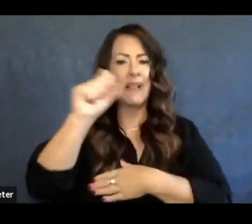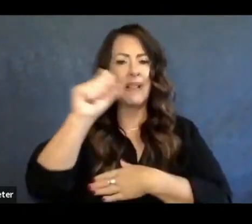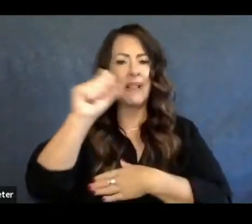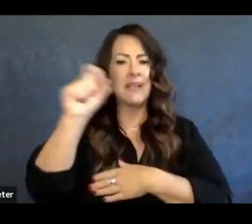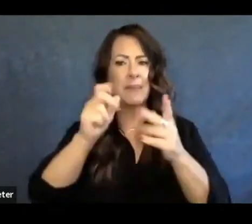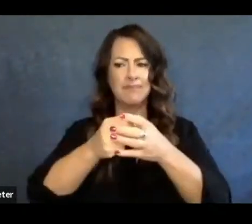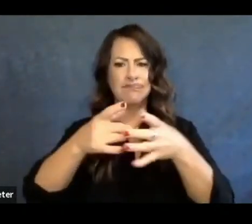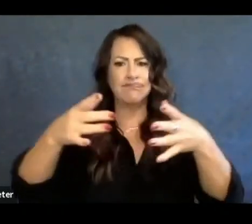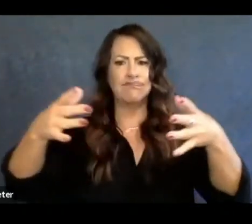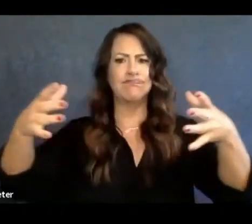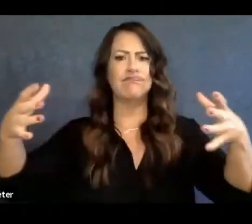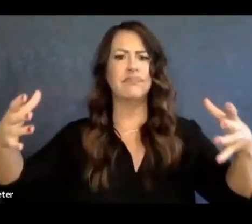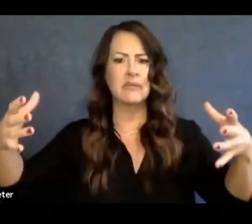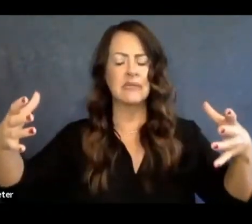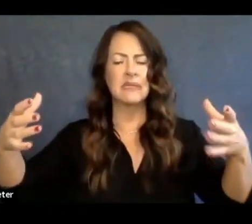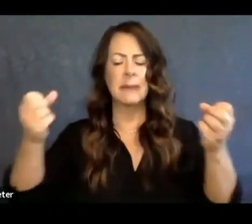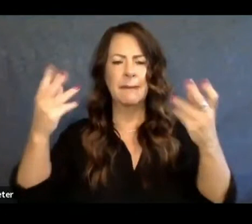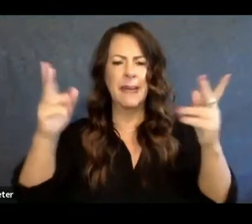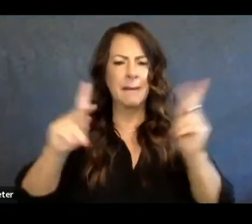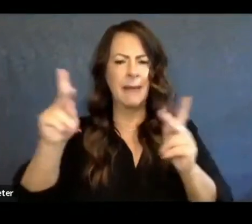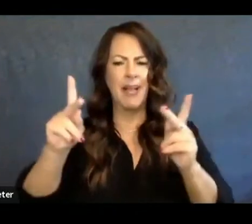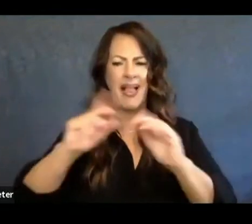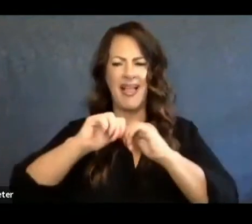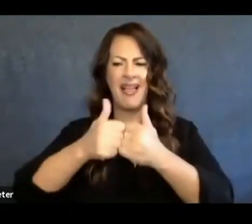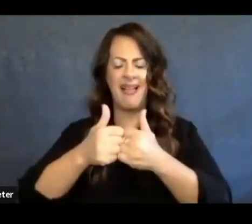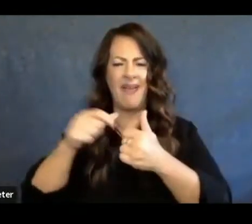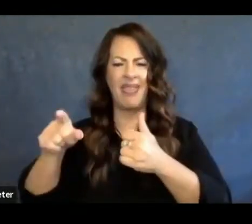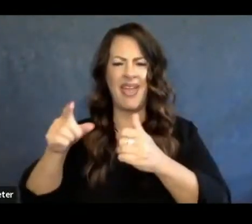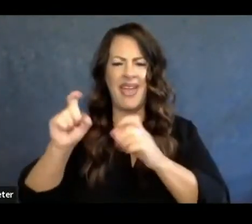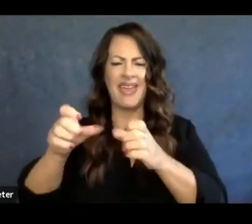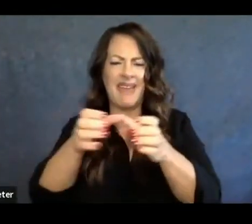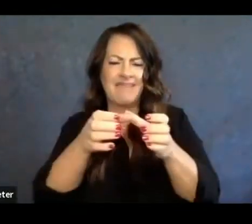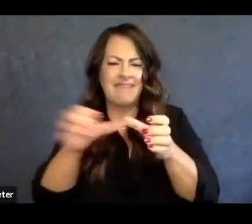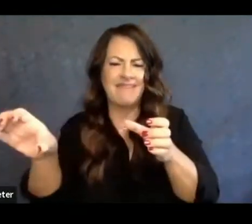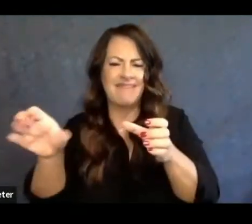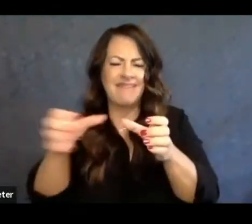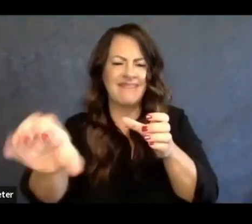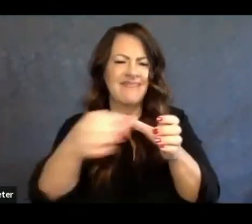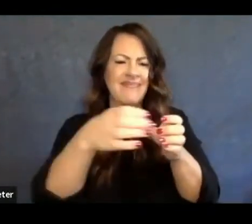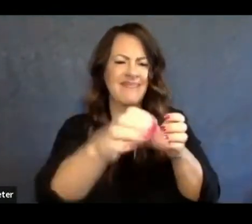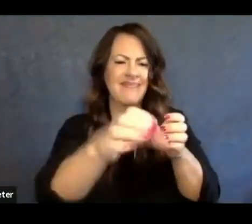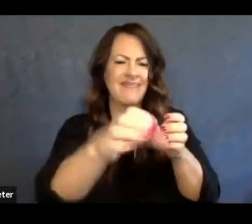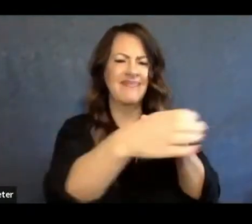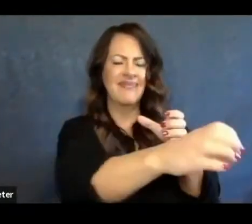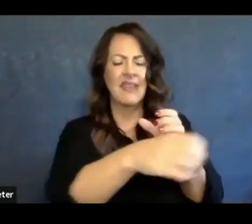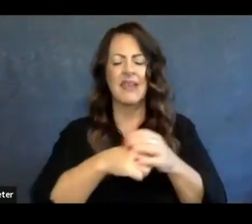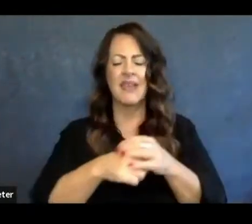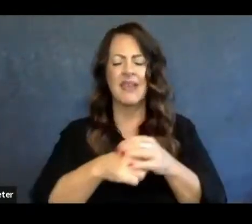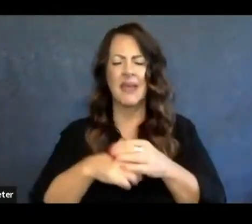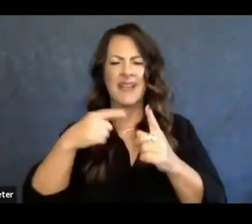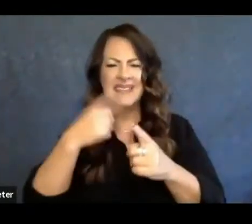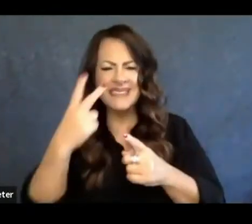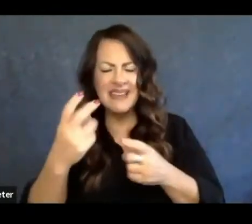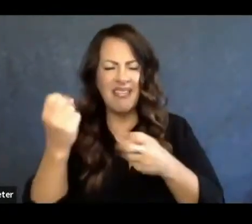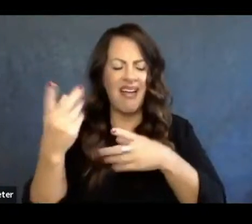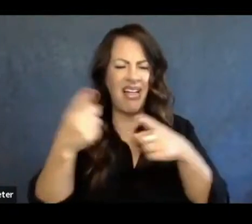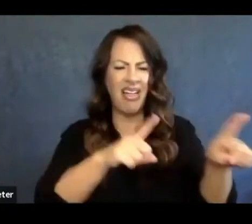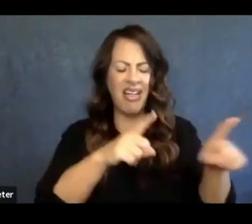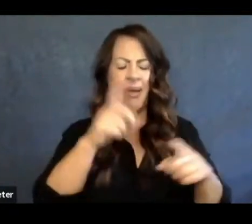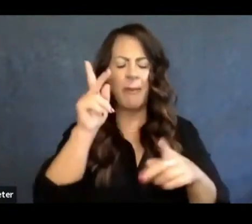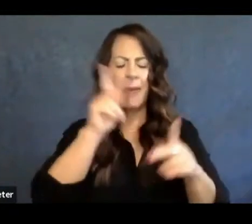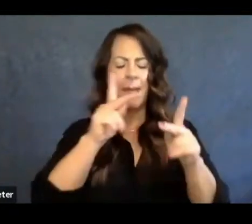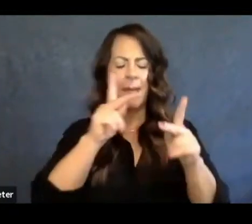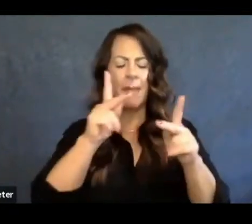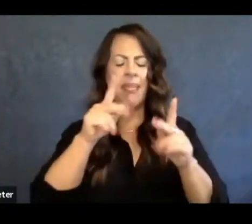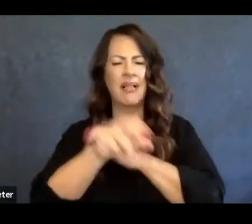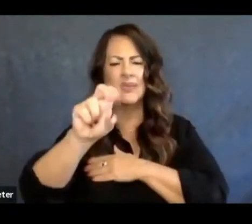hanged themselves. In fact, in 2016, 40% of the suicides were by hanging. According to a Los Angeles